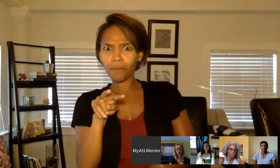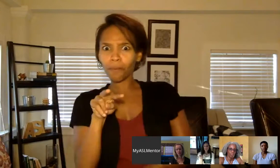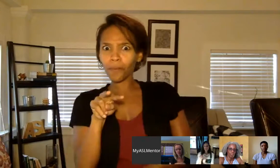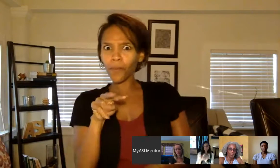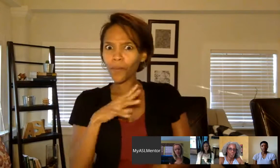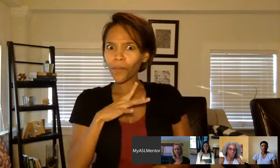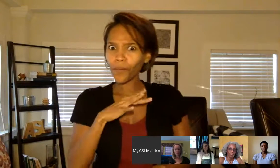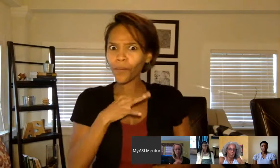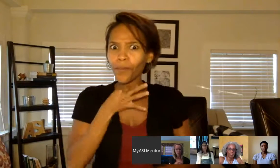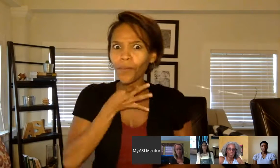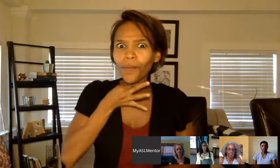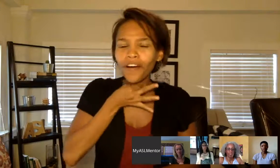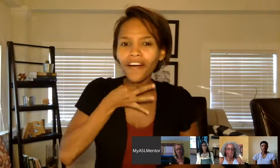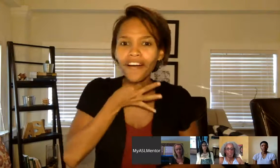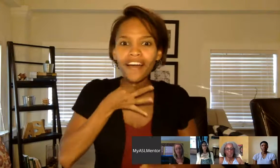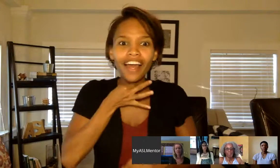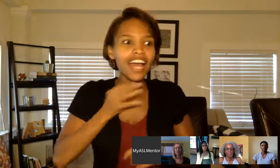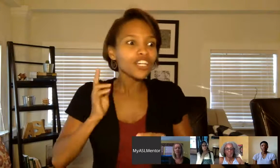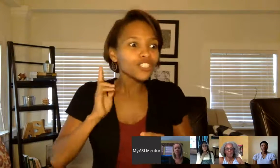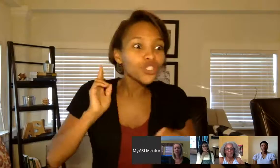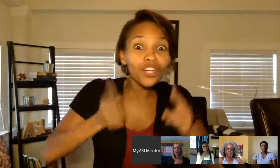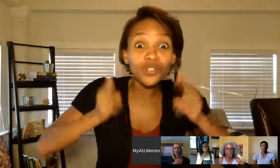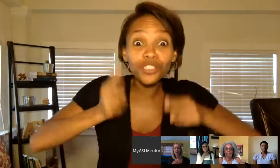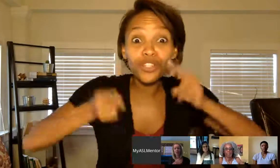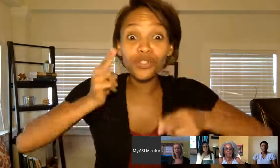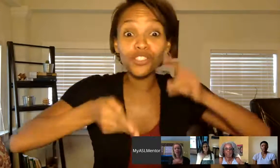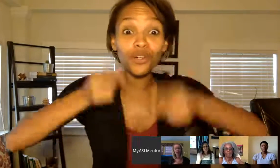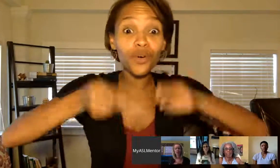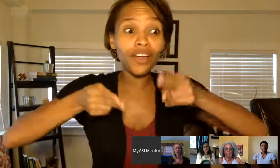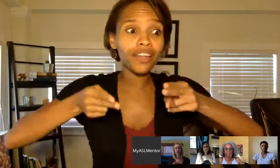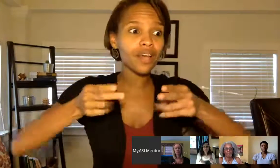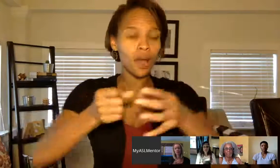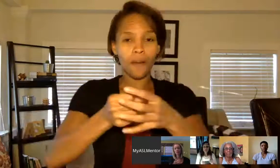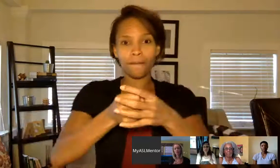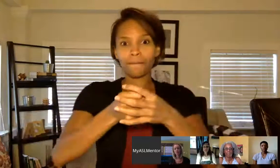students, ooh, join,